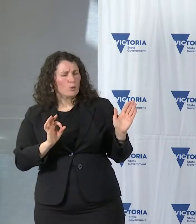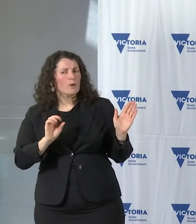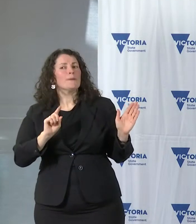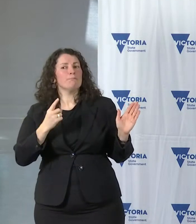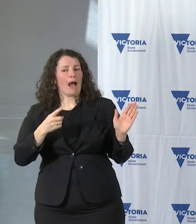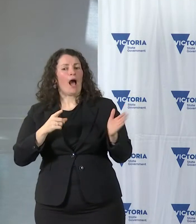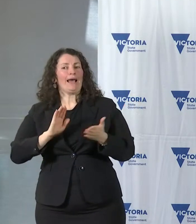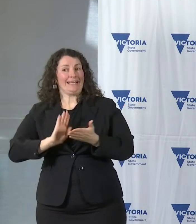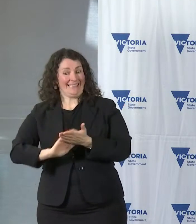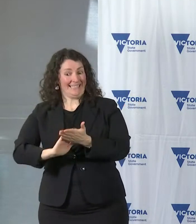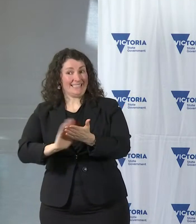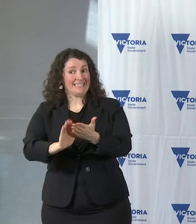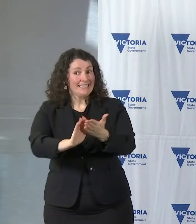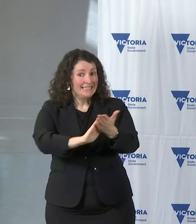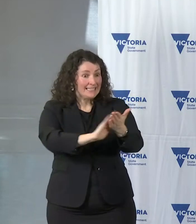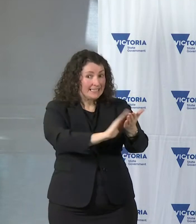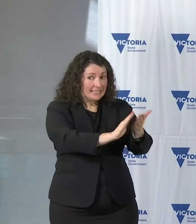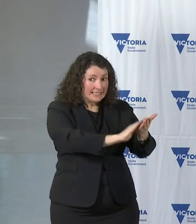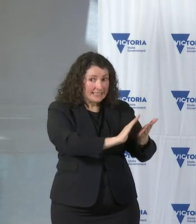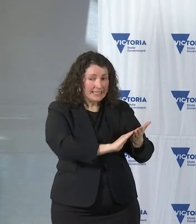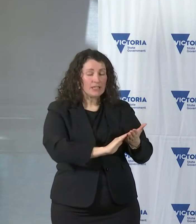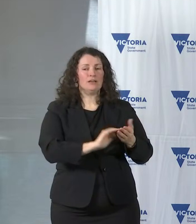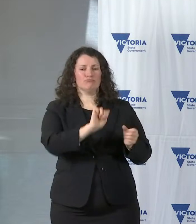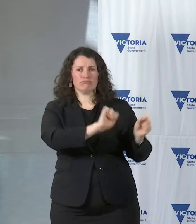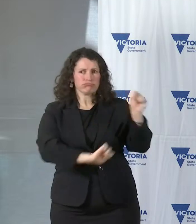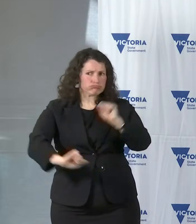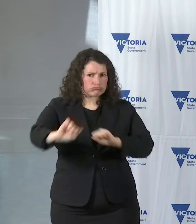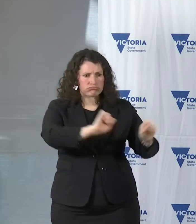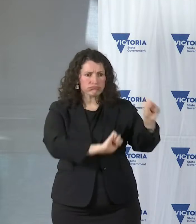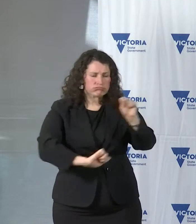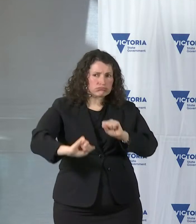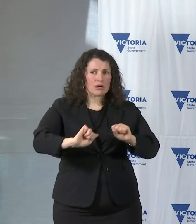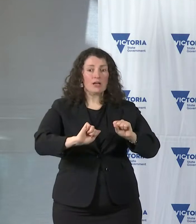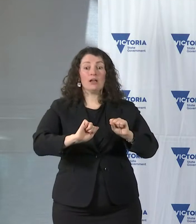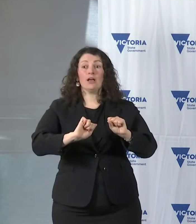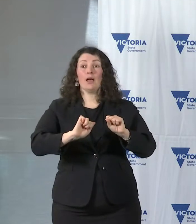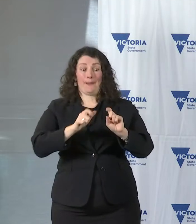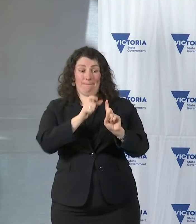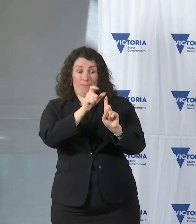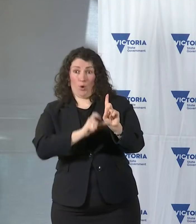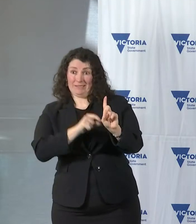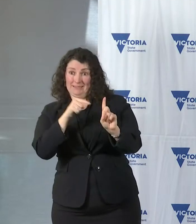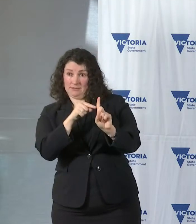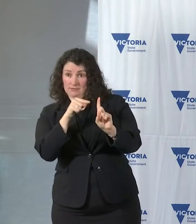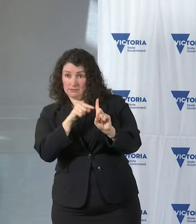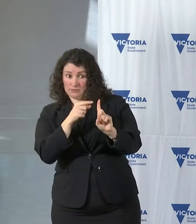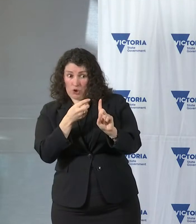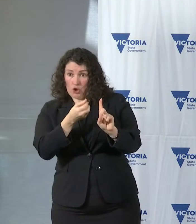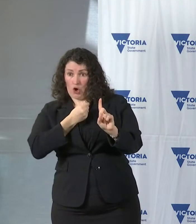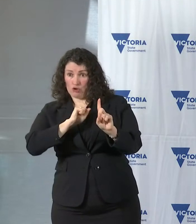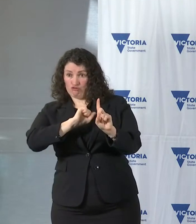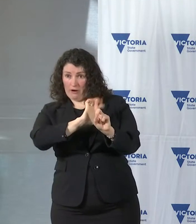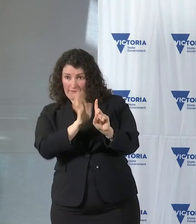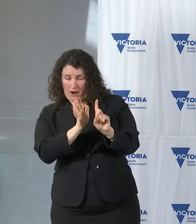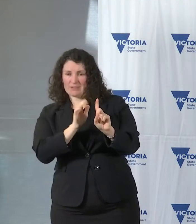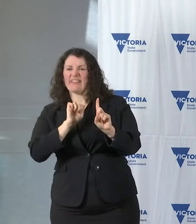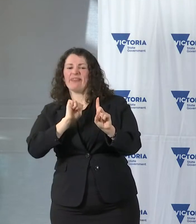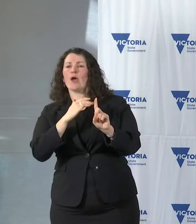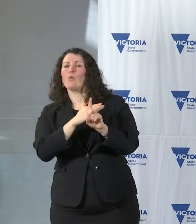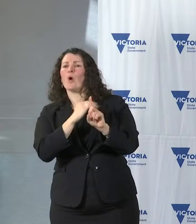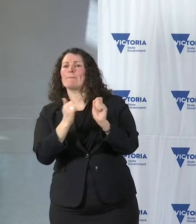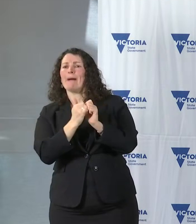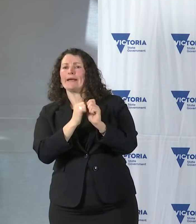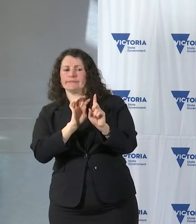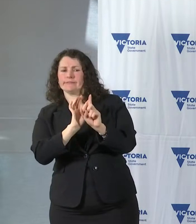those arrangements, understanding that the person concerned was right at the start of that process as a traffic